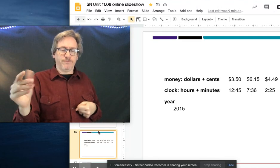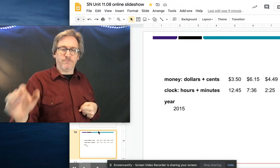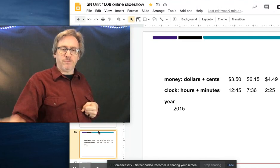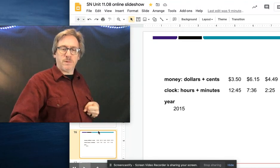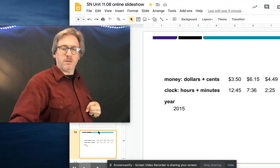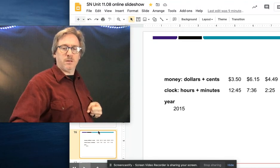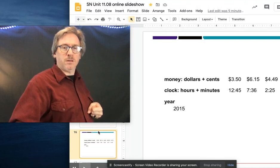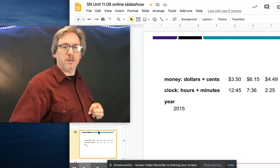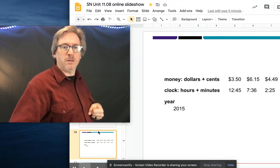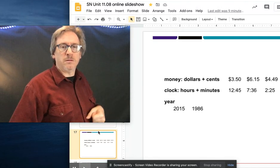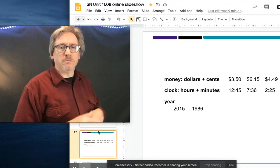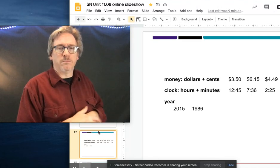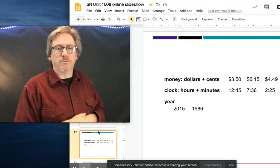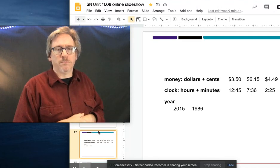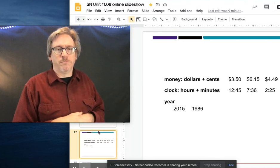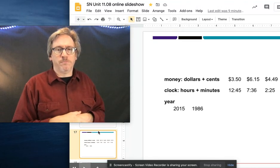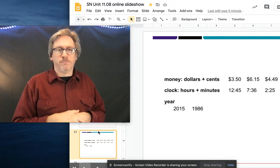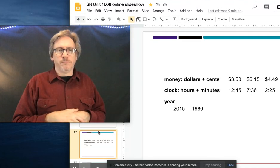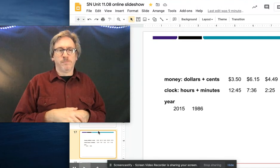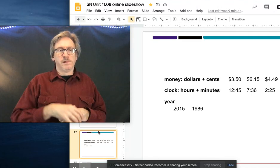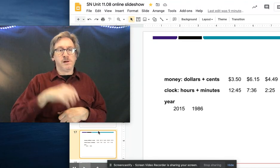Okay.